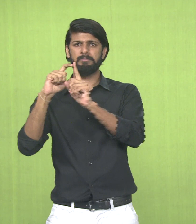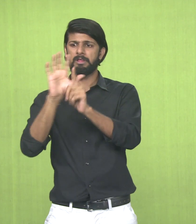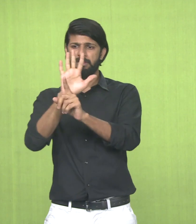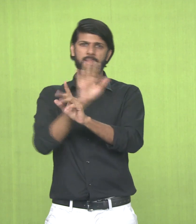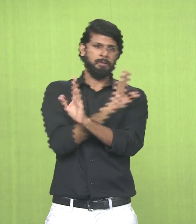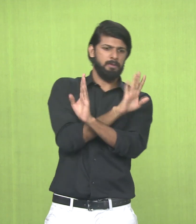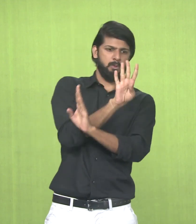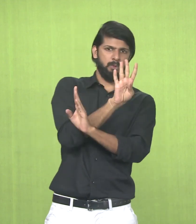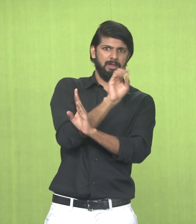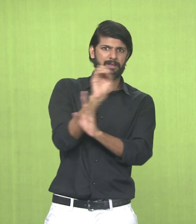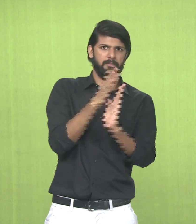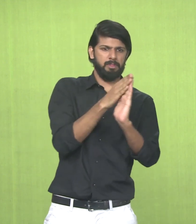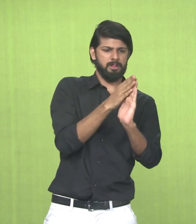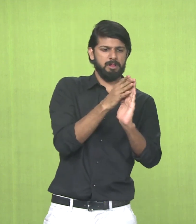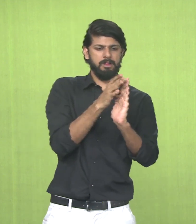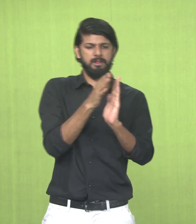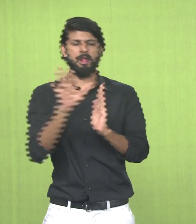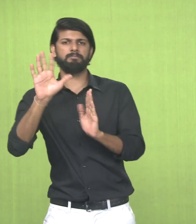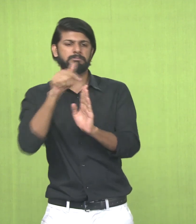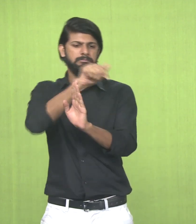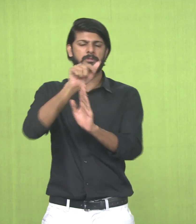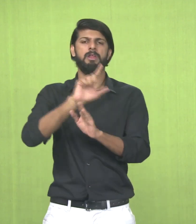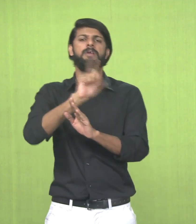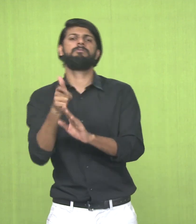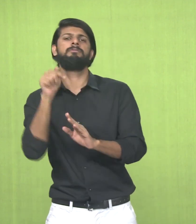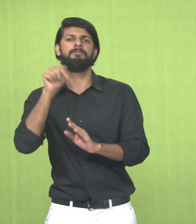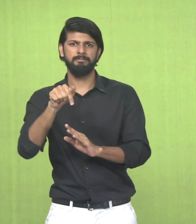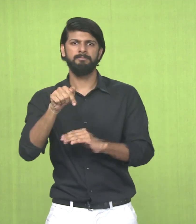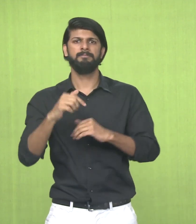The period of this painting is late 5th century AD.